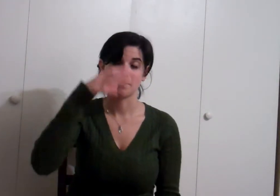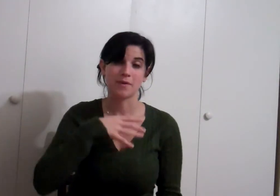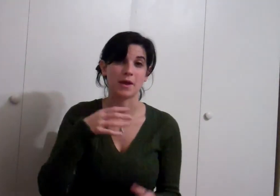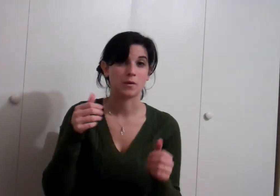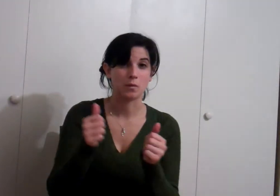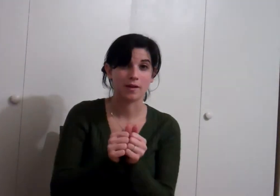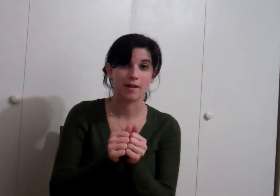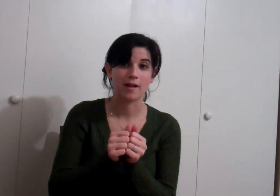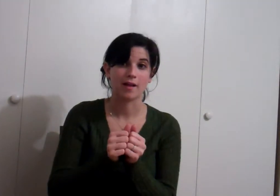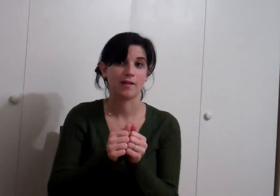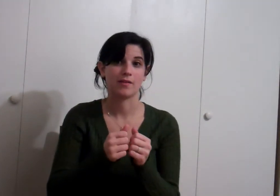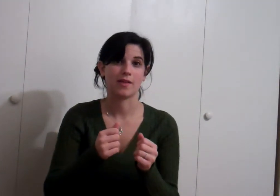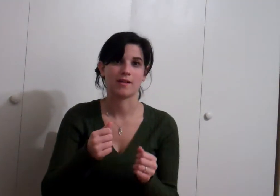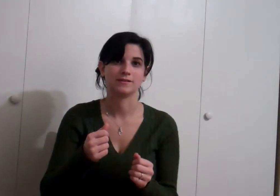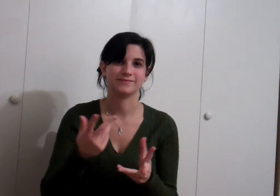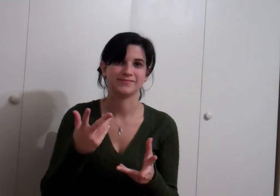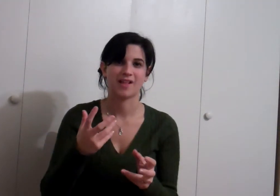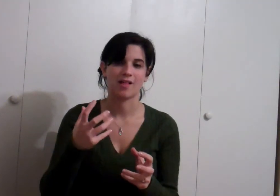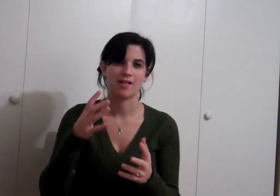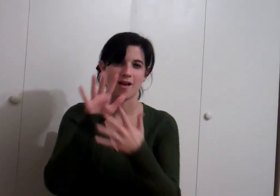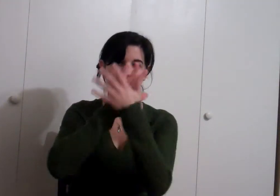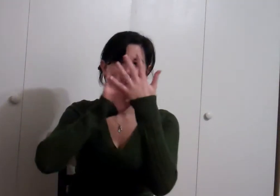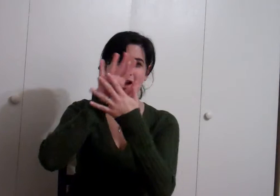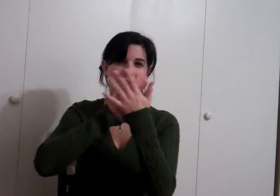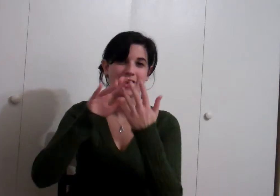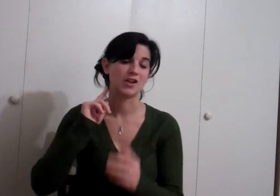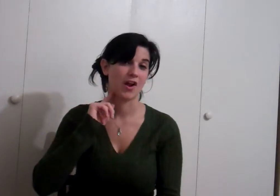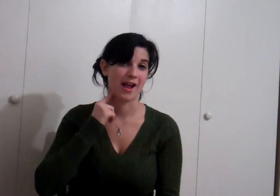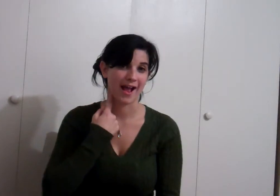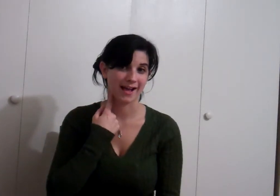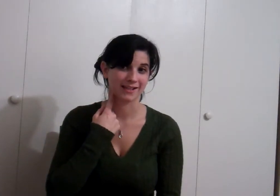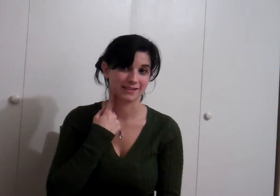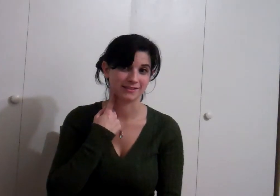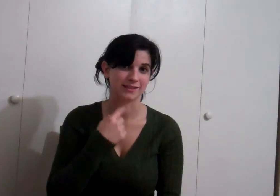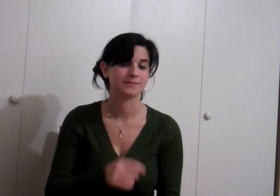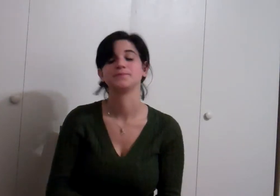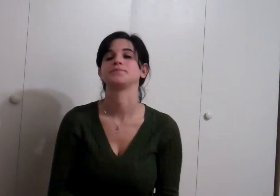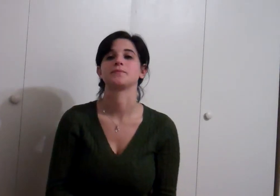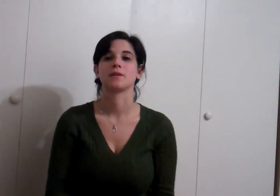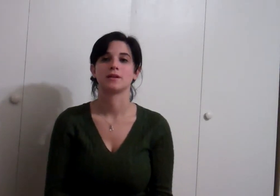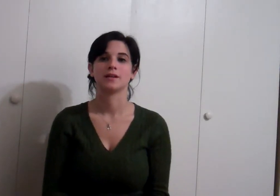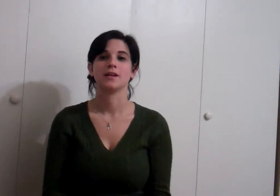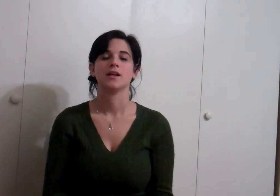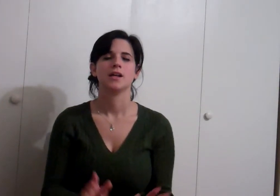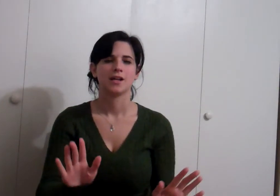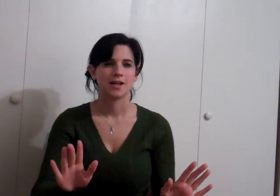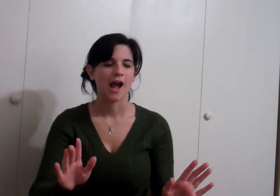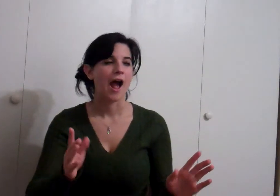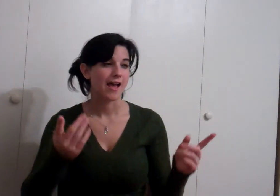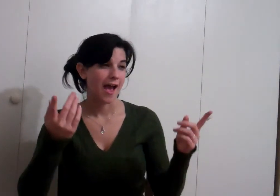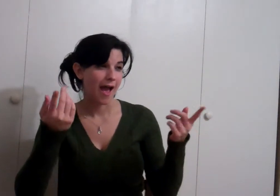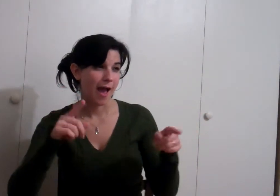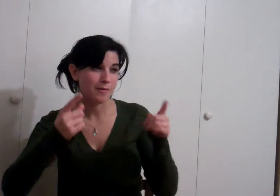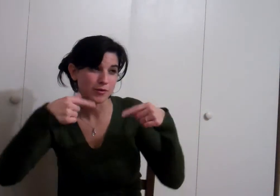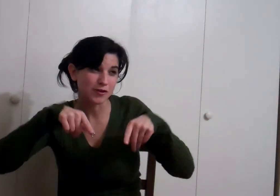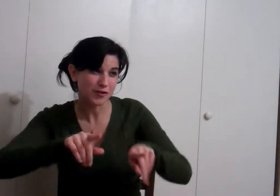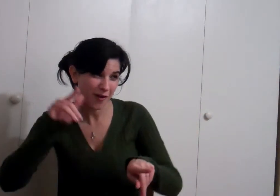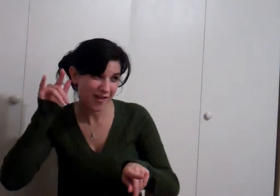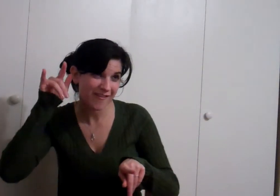the situation was cleared up and the plane landed safely. This is while it was flying. Yes. Yeah. And the thing about it is, when he got stuck in,